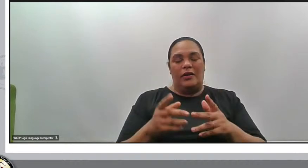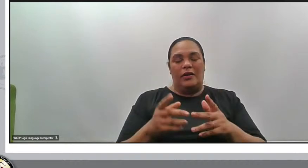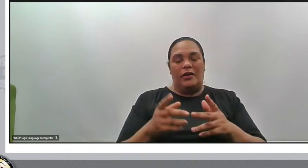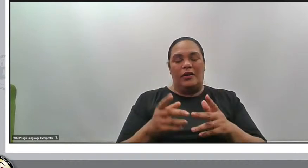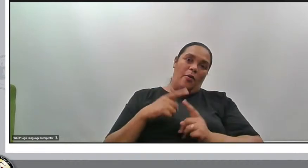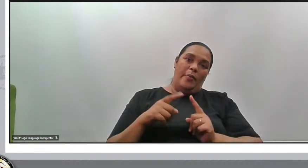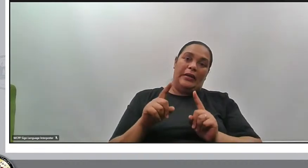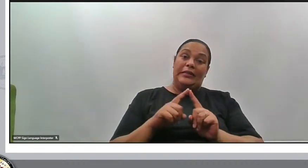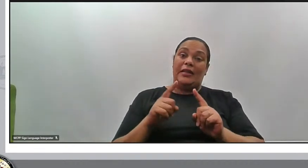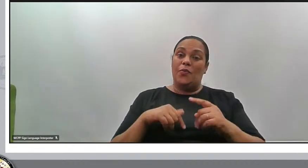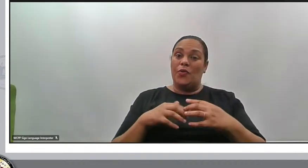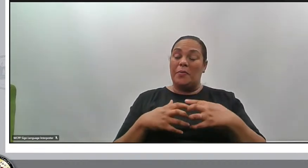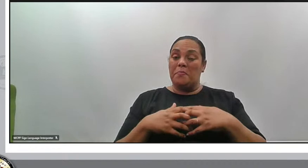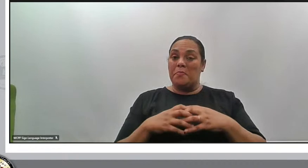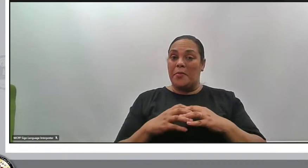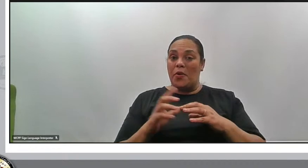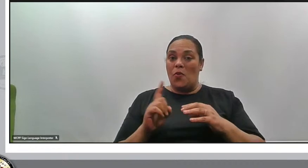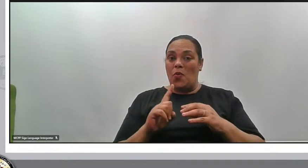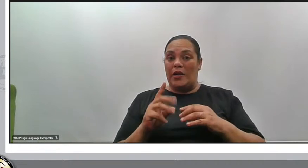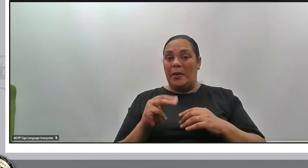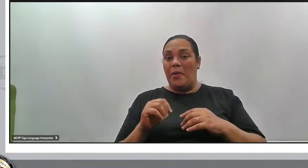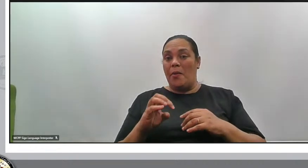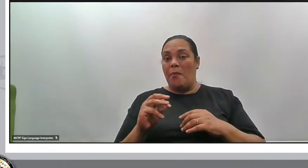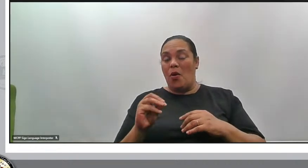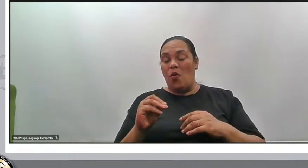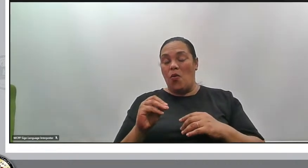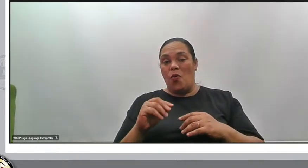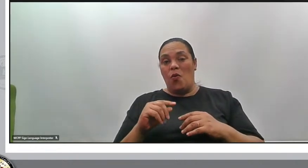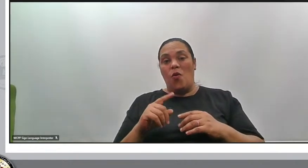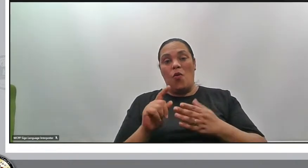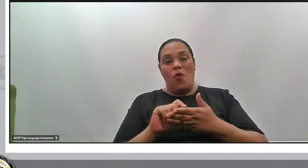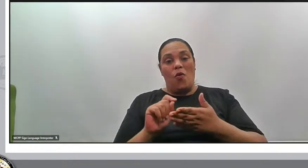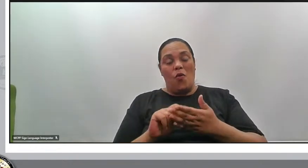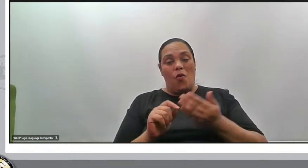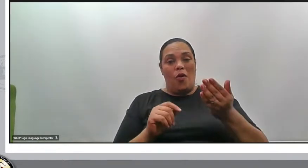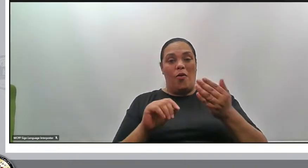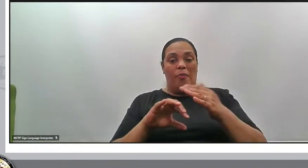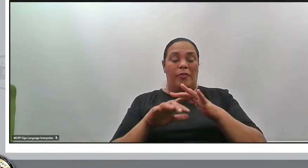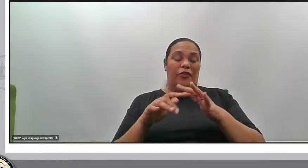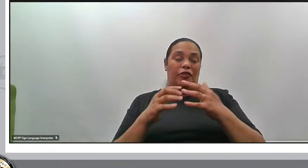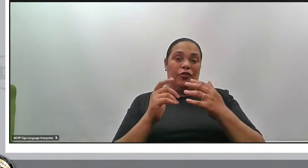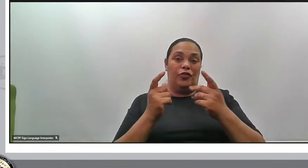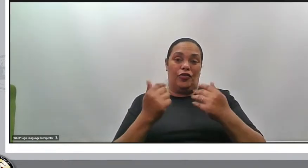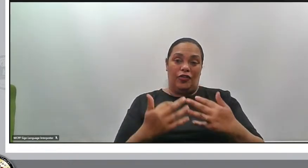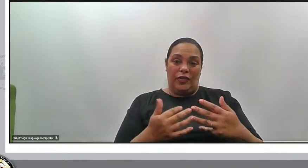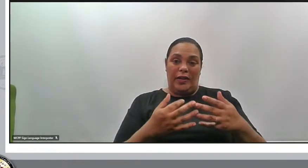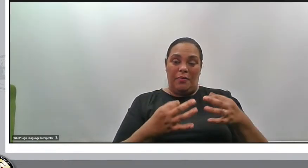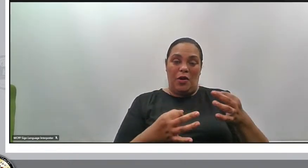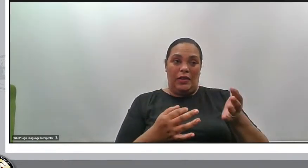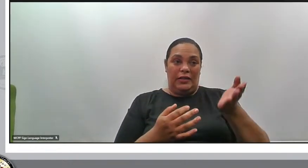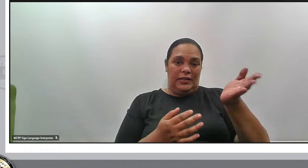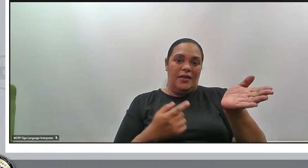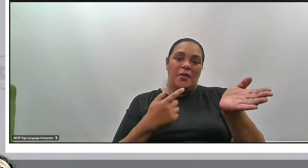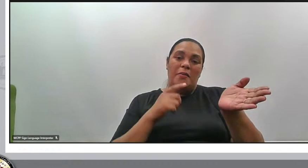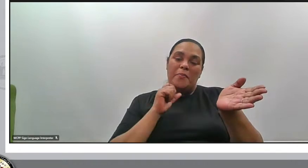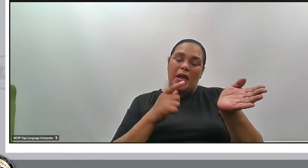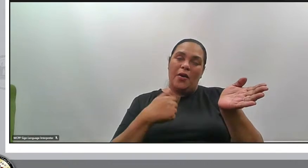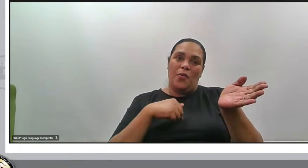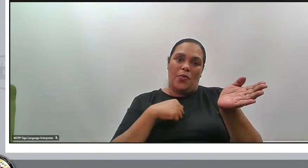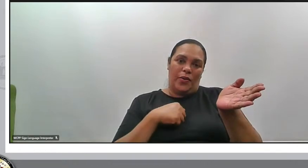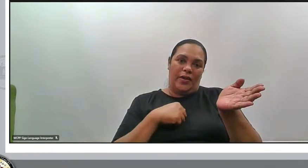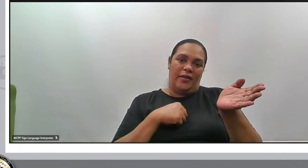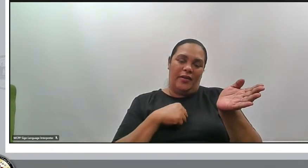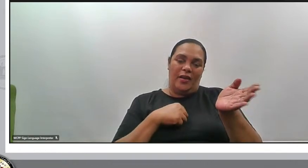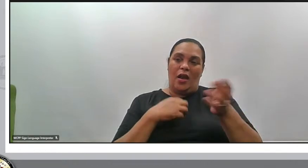also established a memorandum of understanding with the Commission of Gender Equality, where we